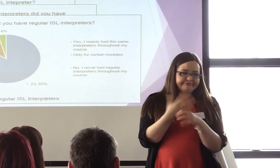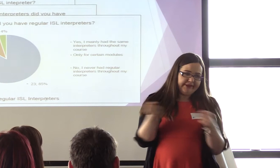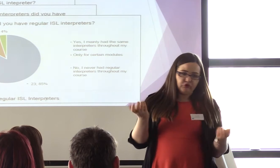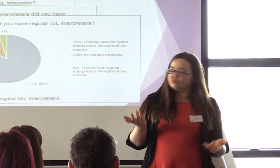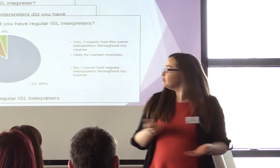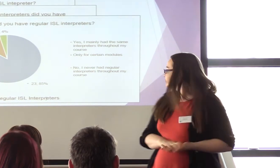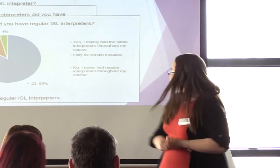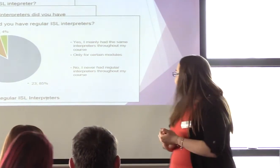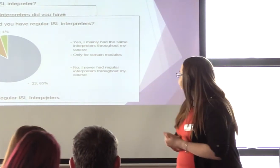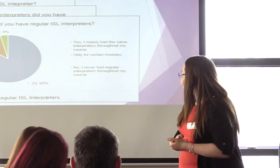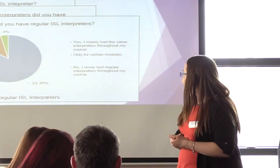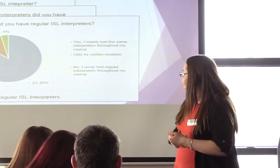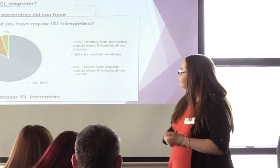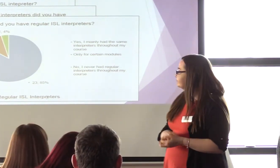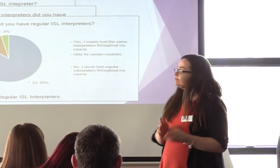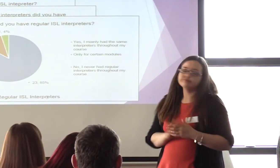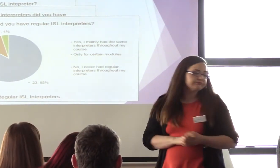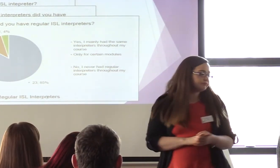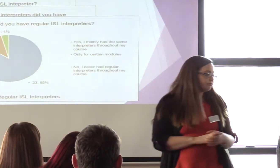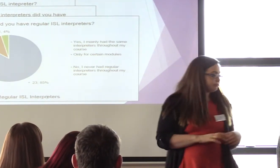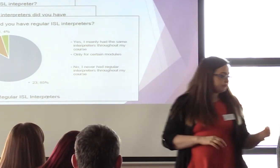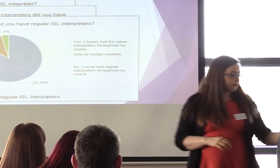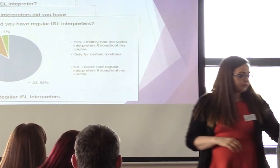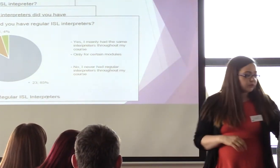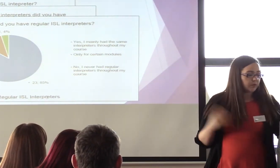said that they never had a regular interpreter.